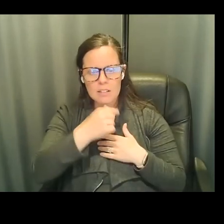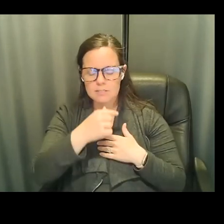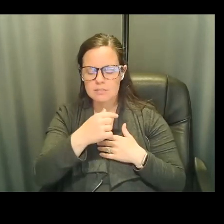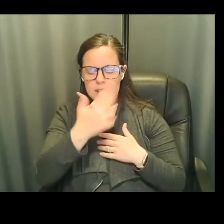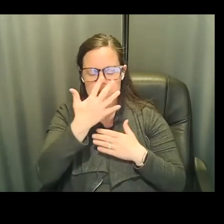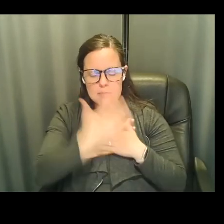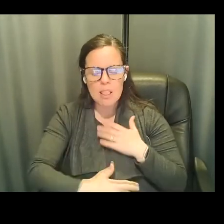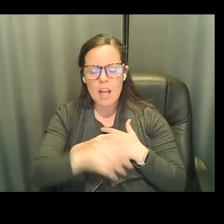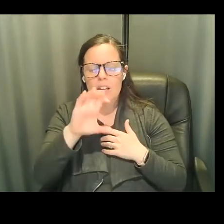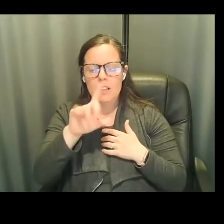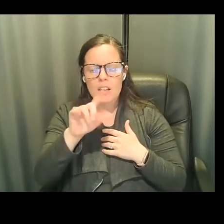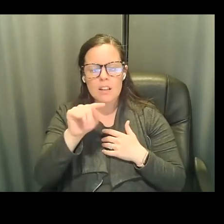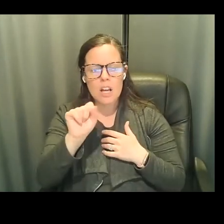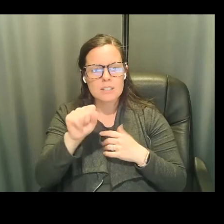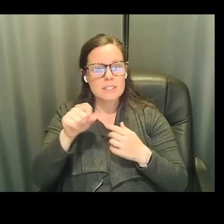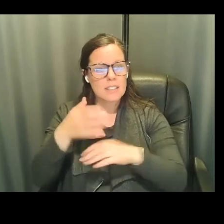Johnson vaccine?